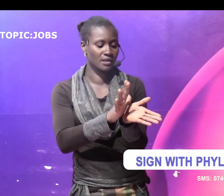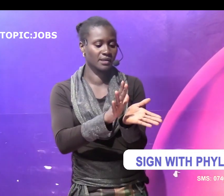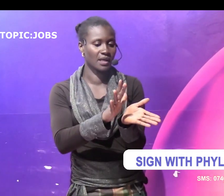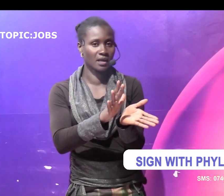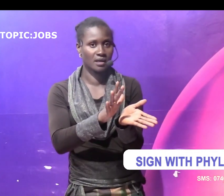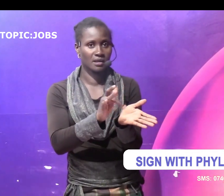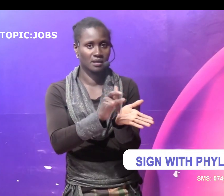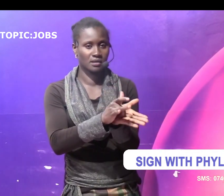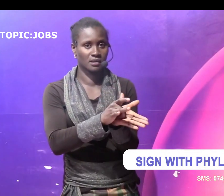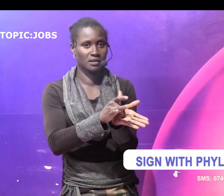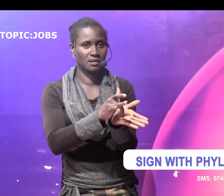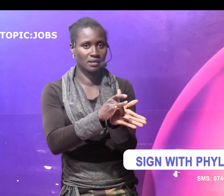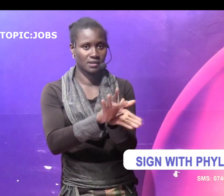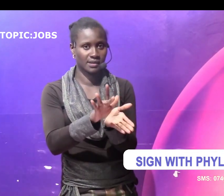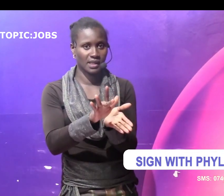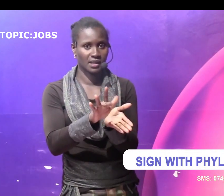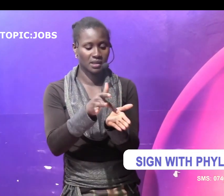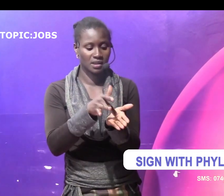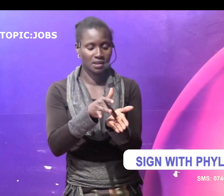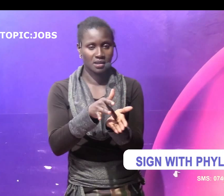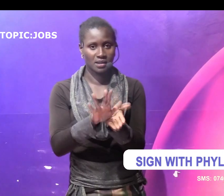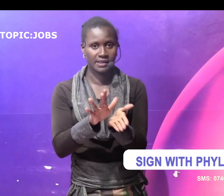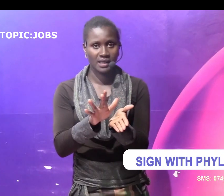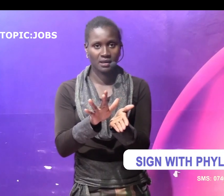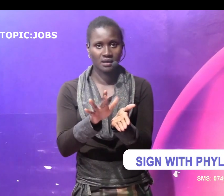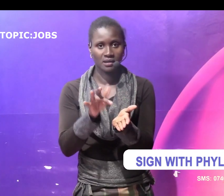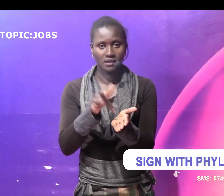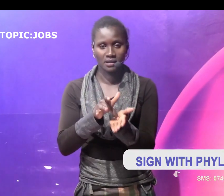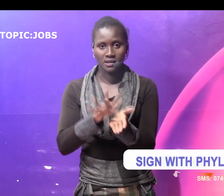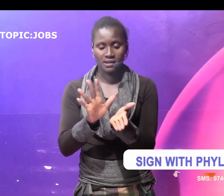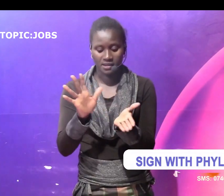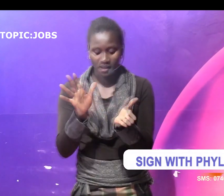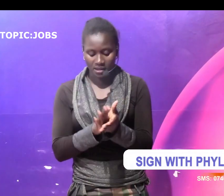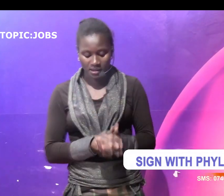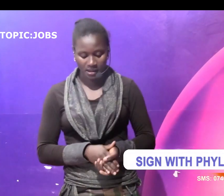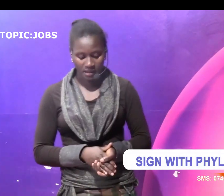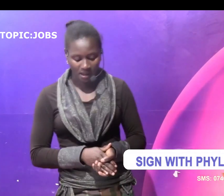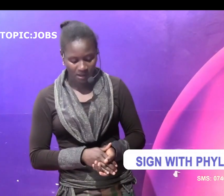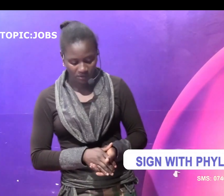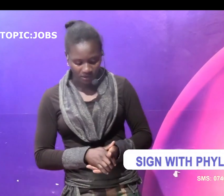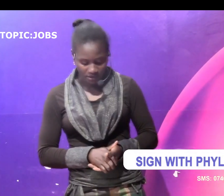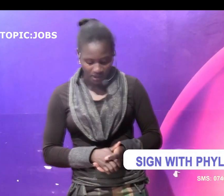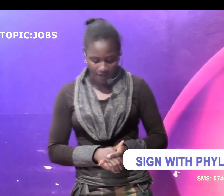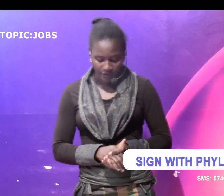Sack, sack, sack, sack. And then we also have